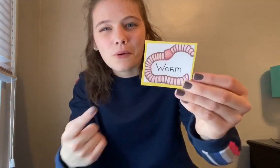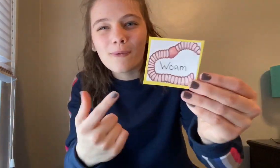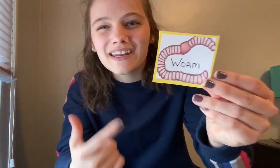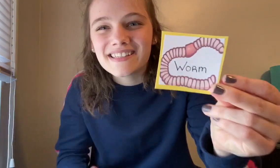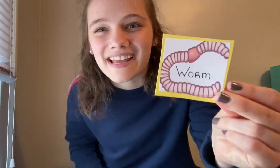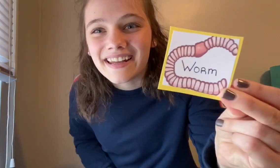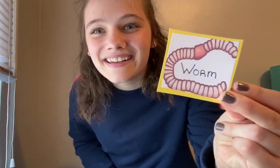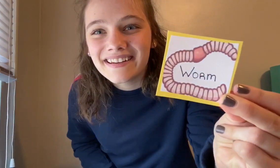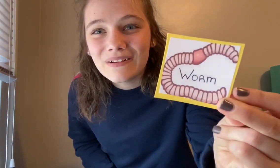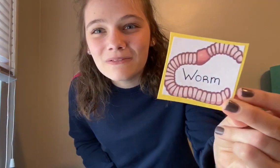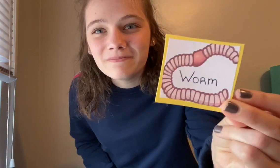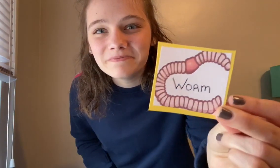is it?